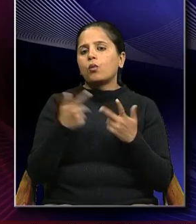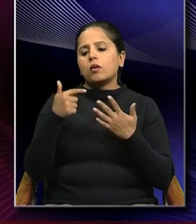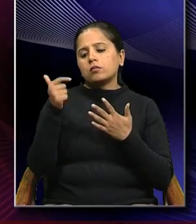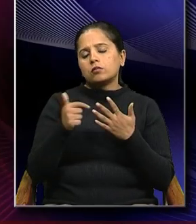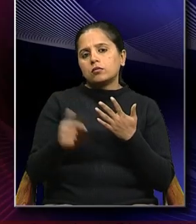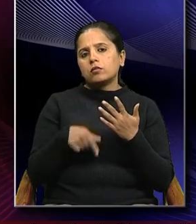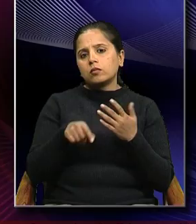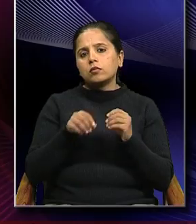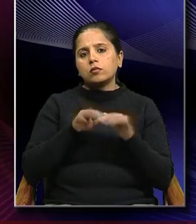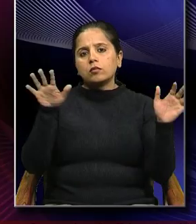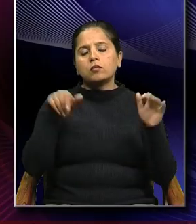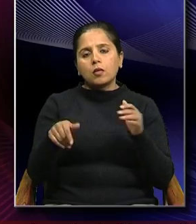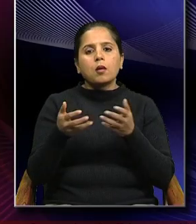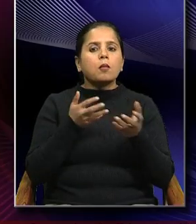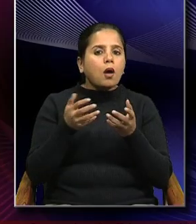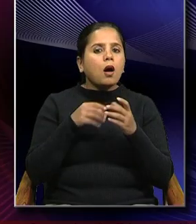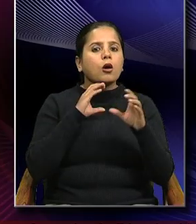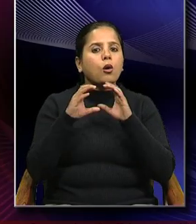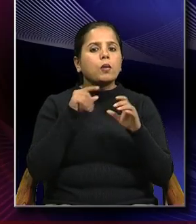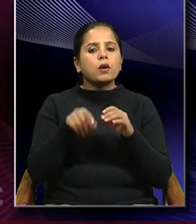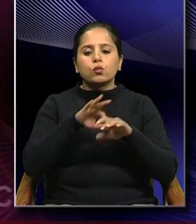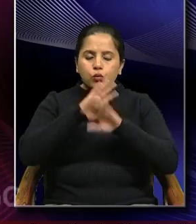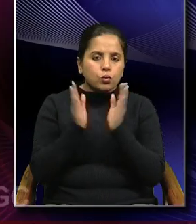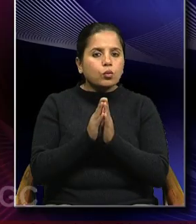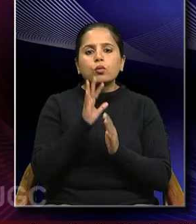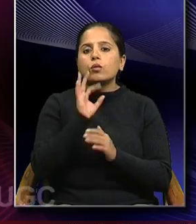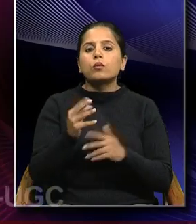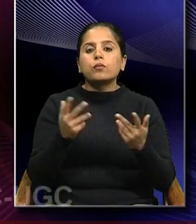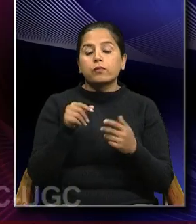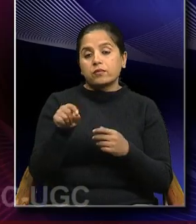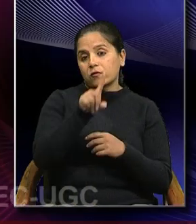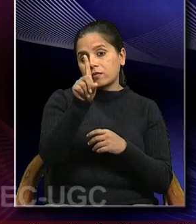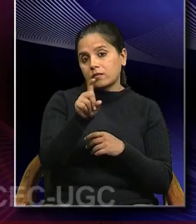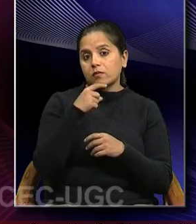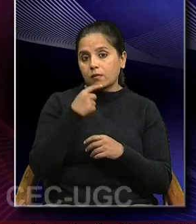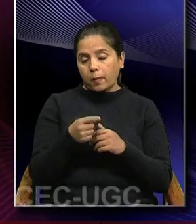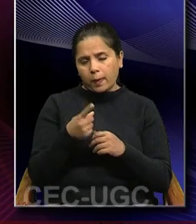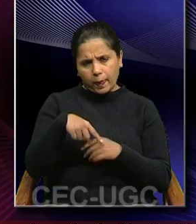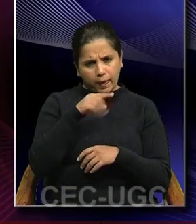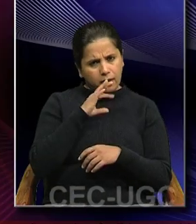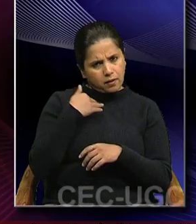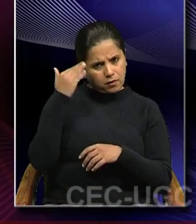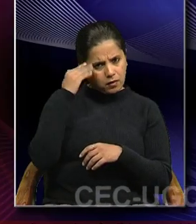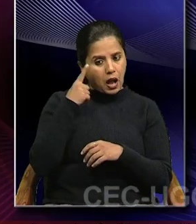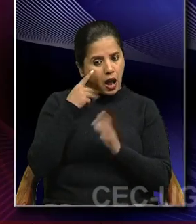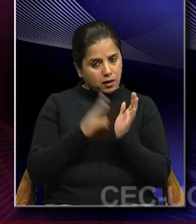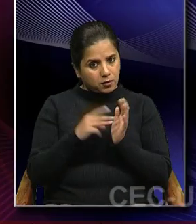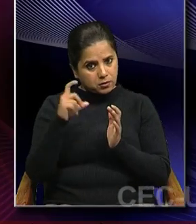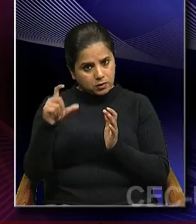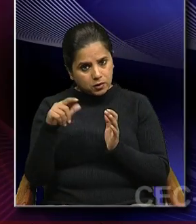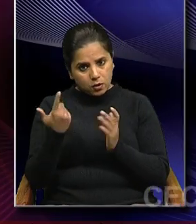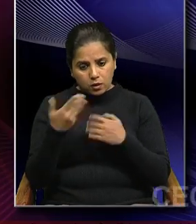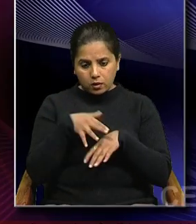that influence marketing communications in totality. Now, the question comes, do we think that IMC or integrated